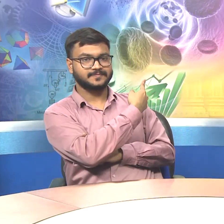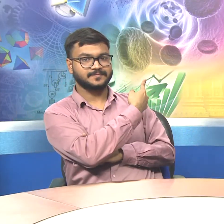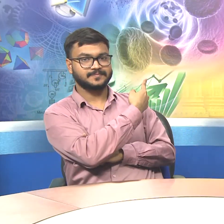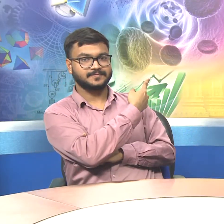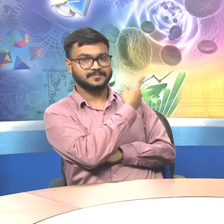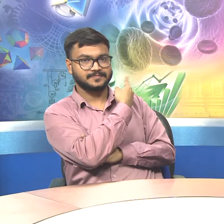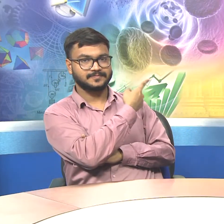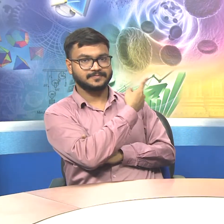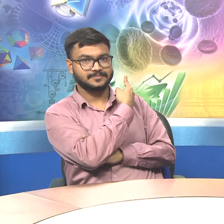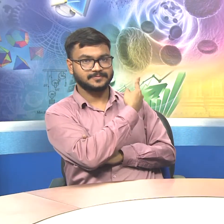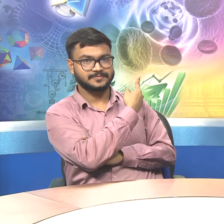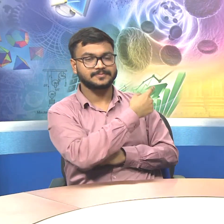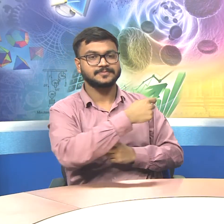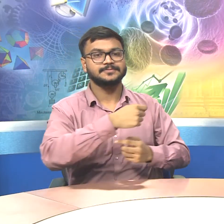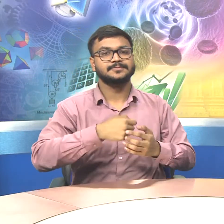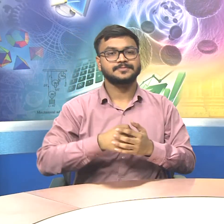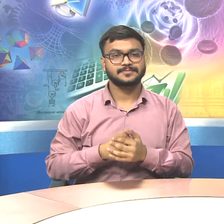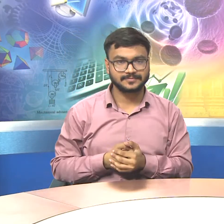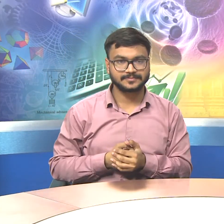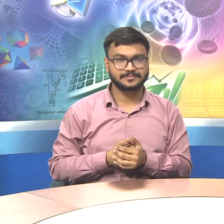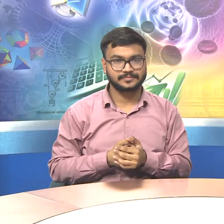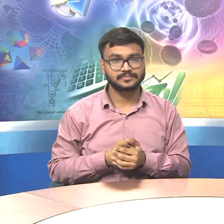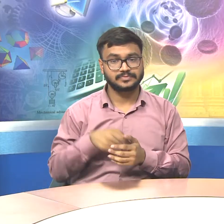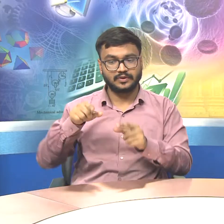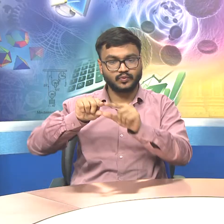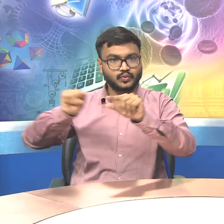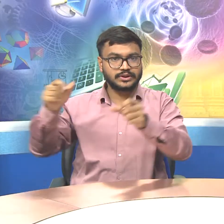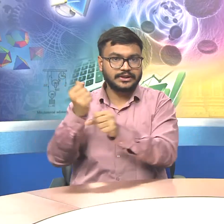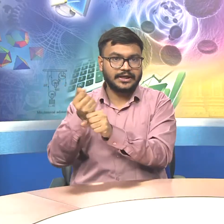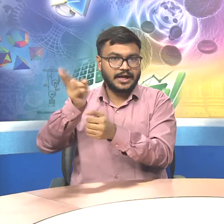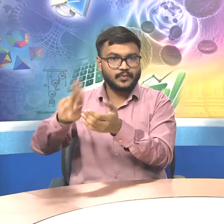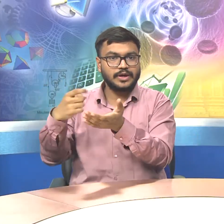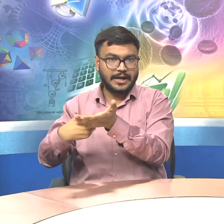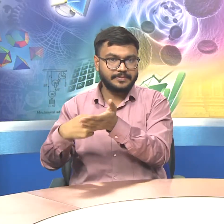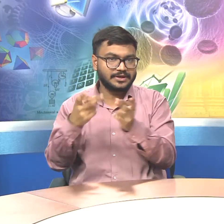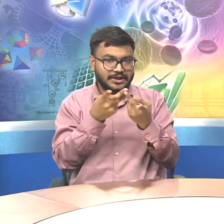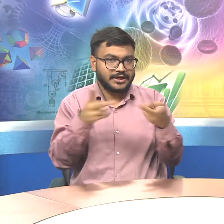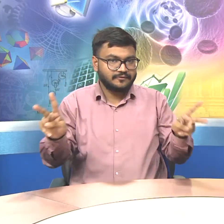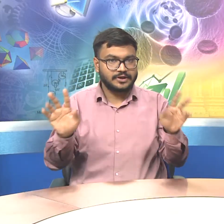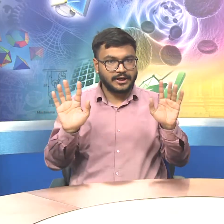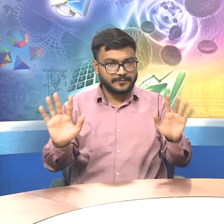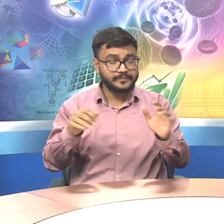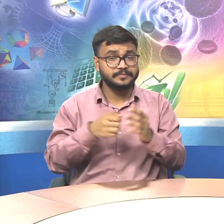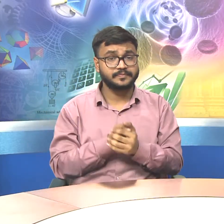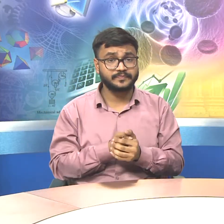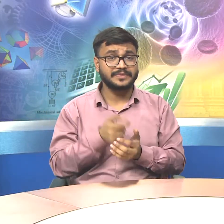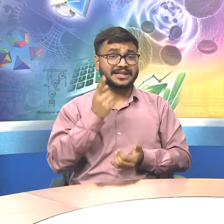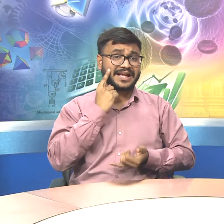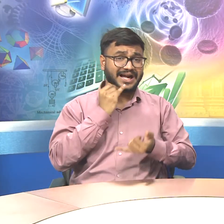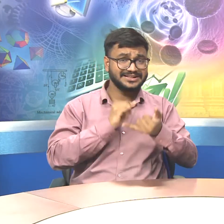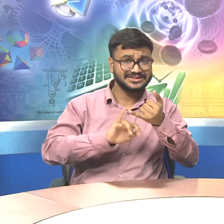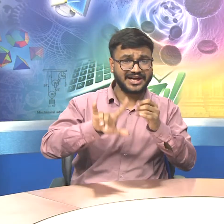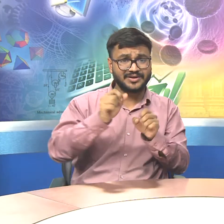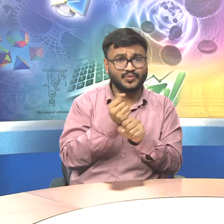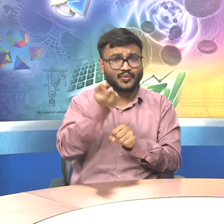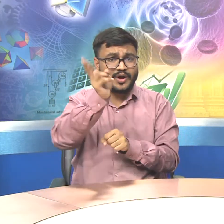put the end of the sentence and it has to be the correct facial expression.